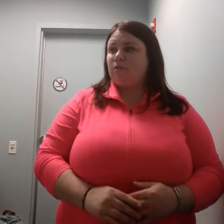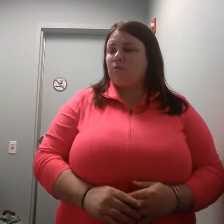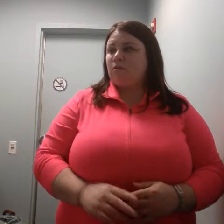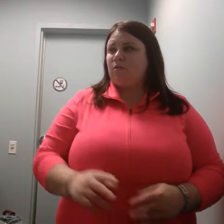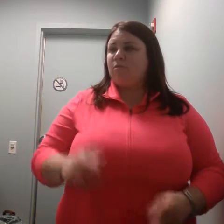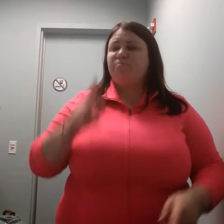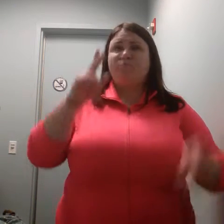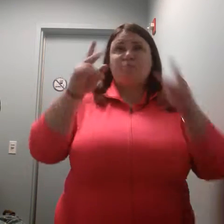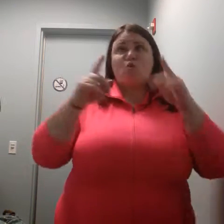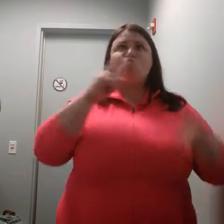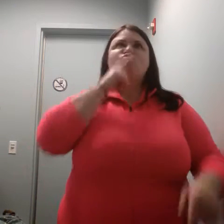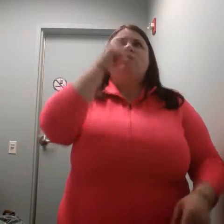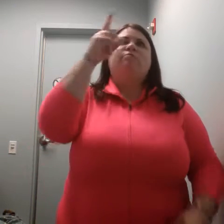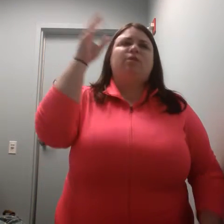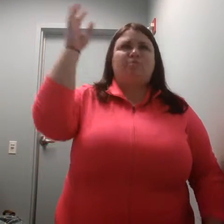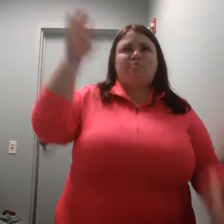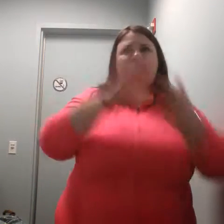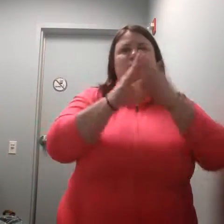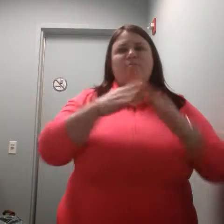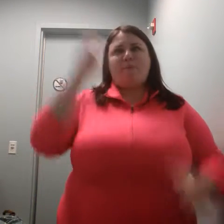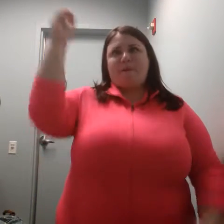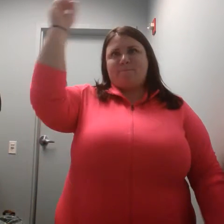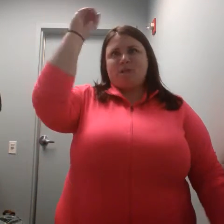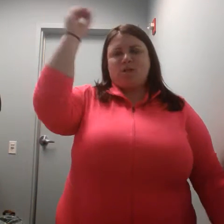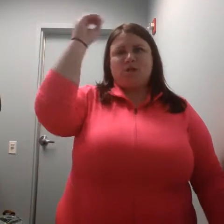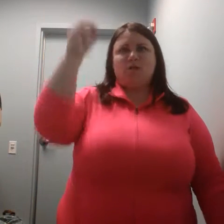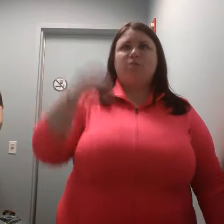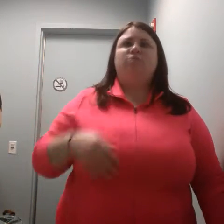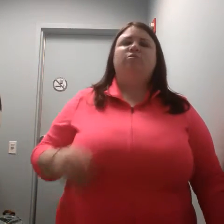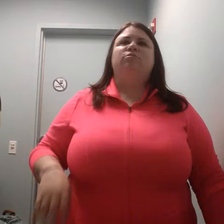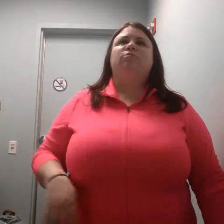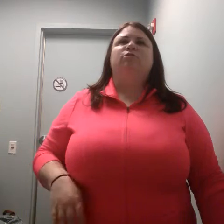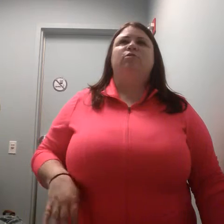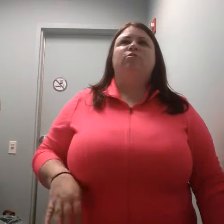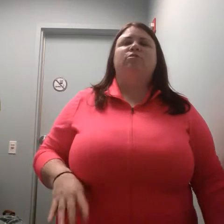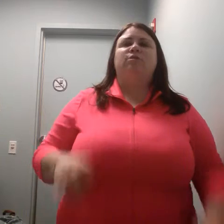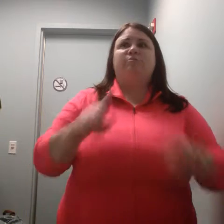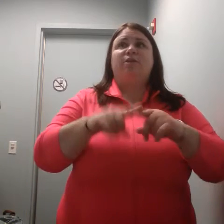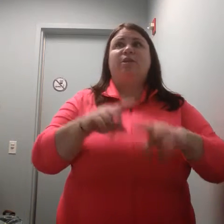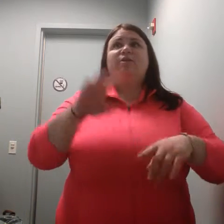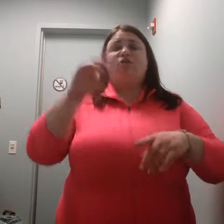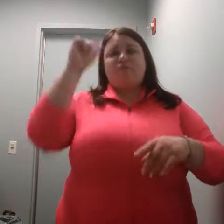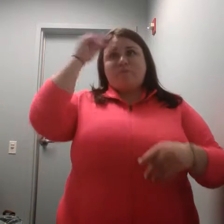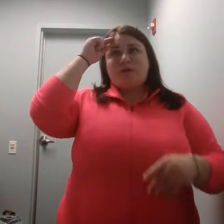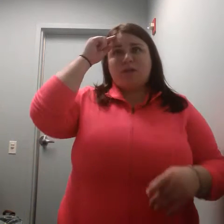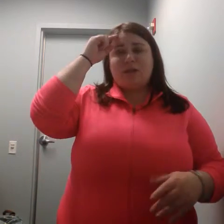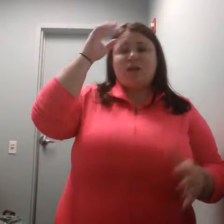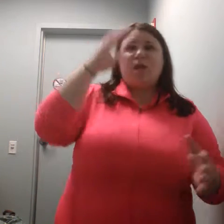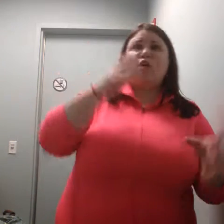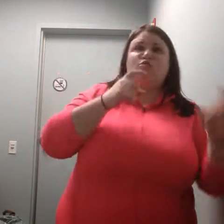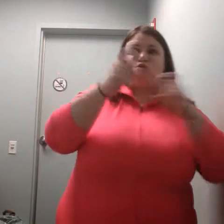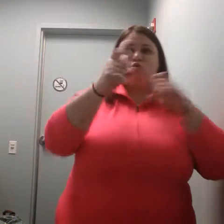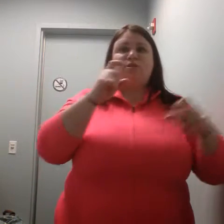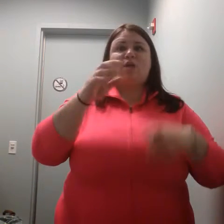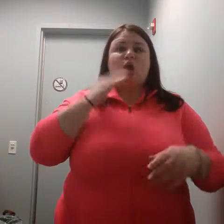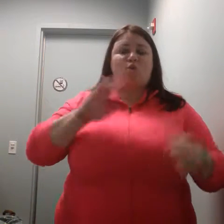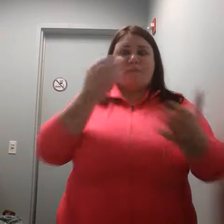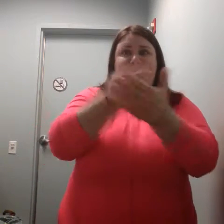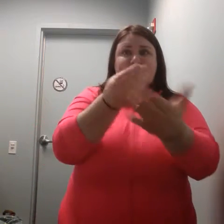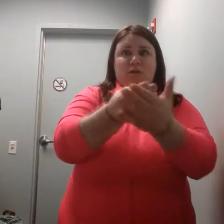opinionated has to do with how much the government steps in our economy over money and jobs and businesses. And that's actually focused today.